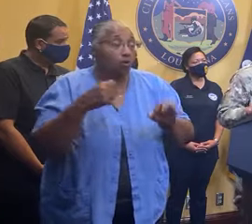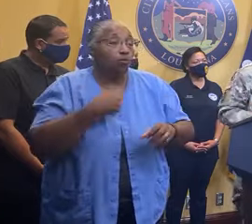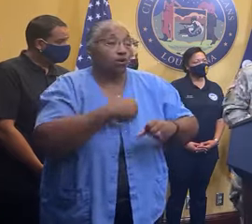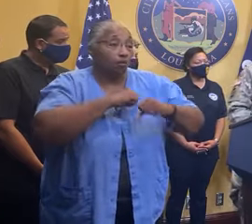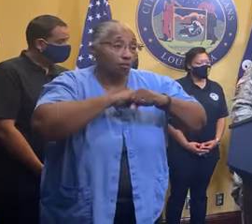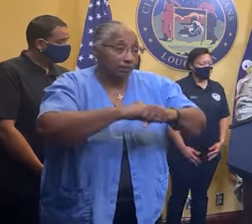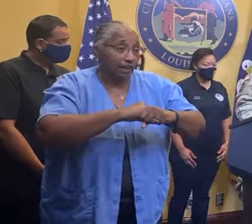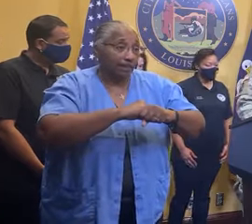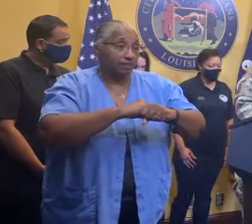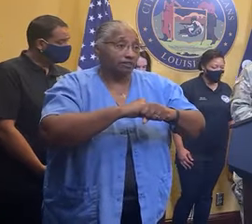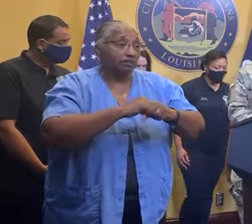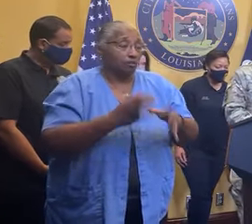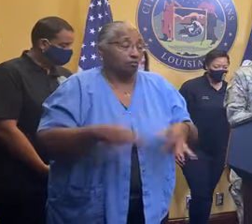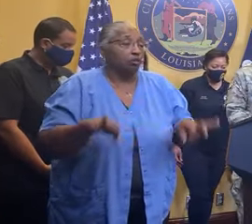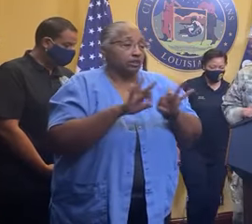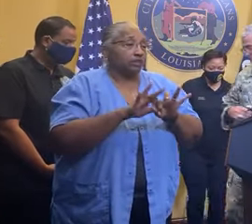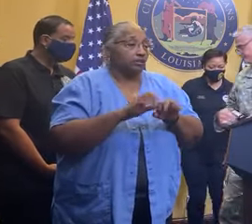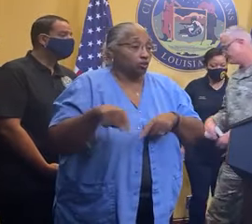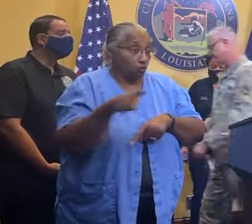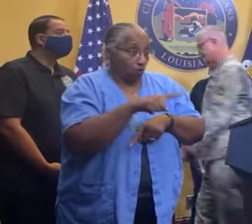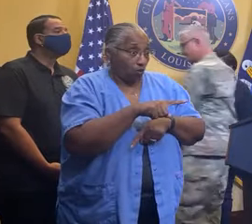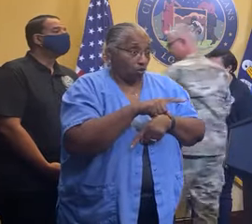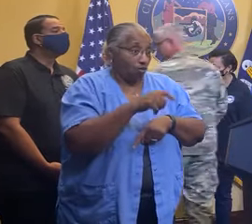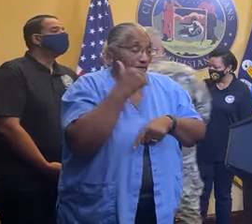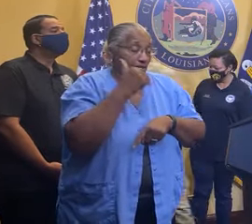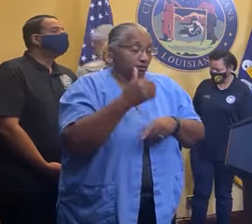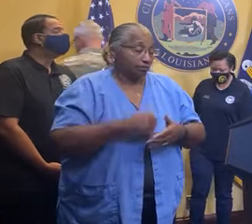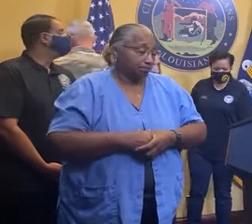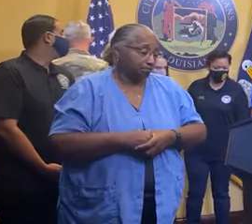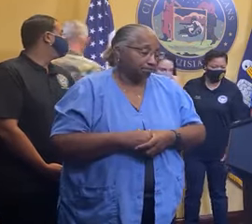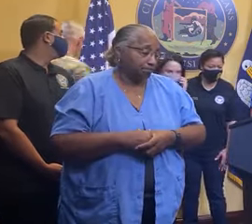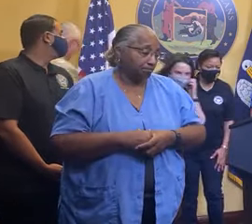matters. Thank you, Colonel. Thank you, Colonel